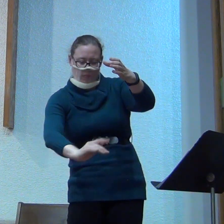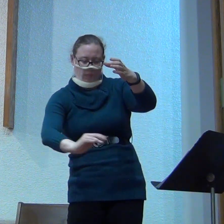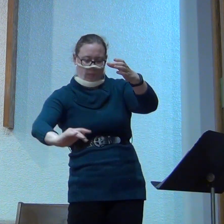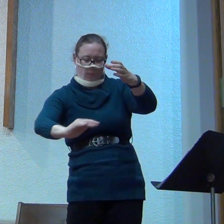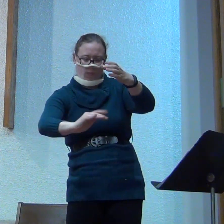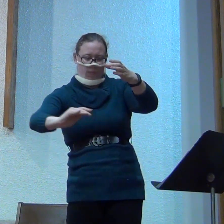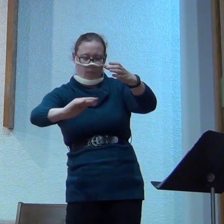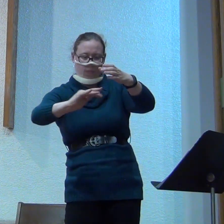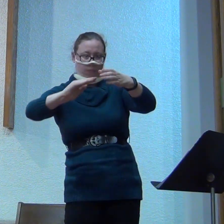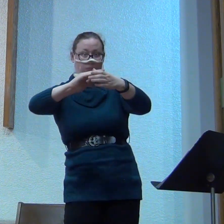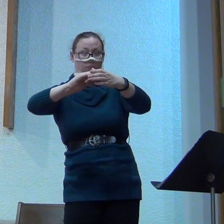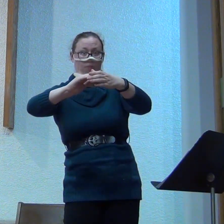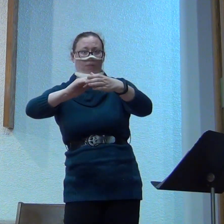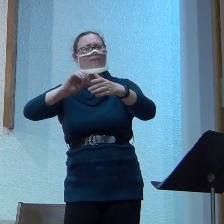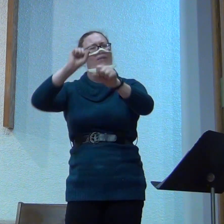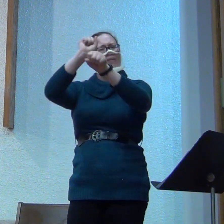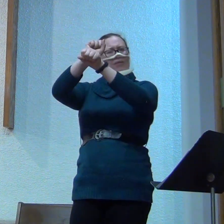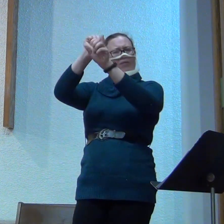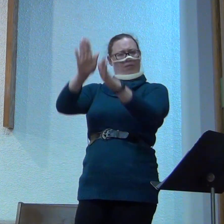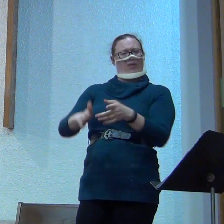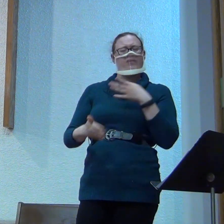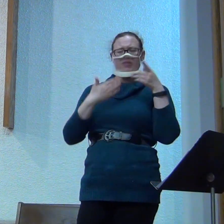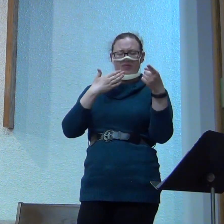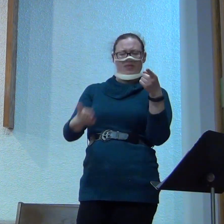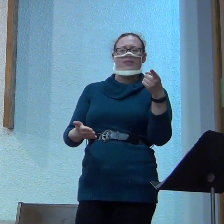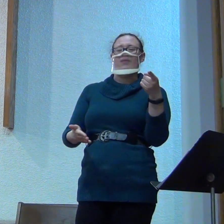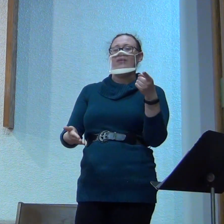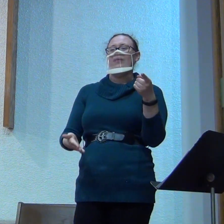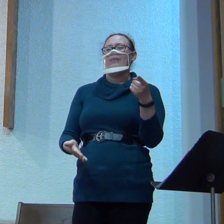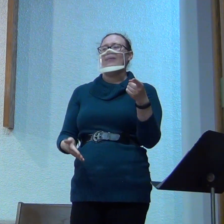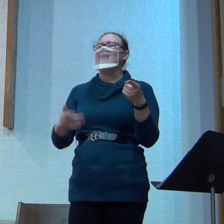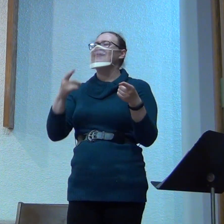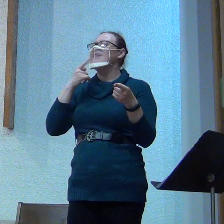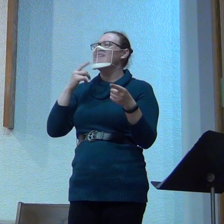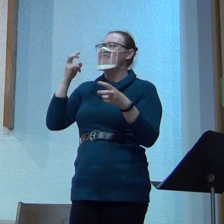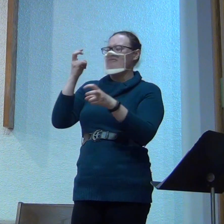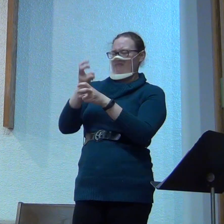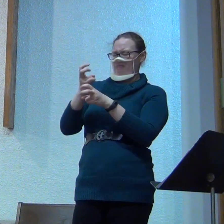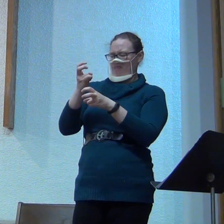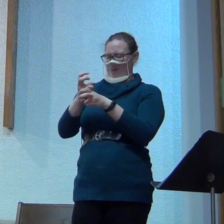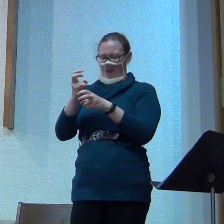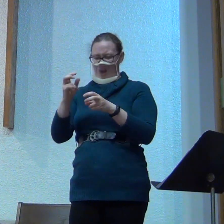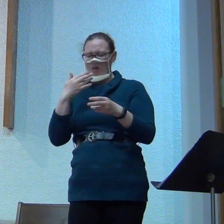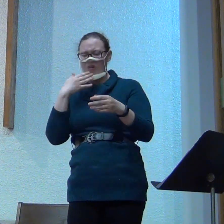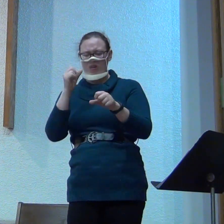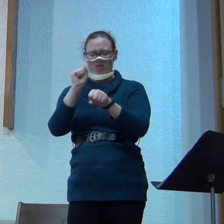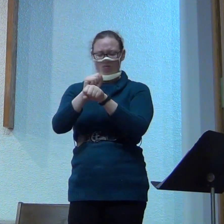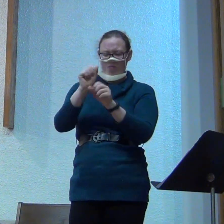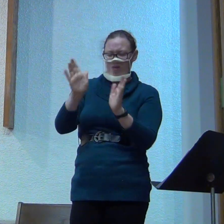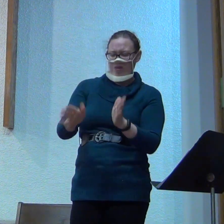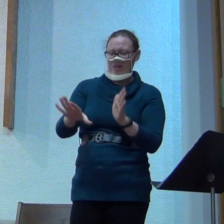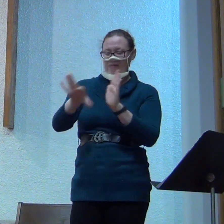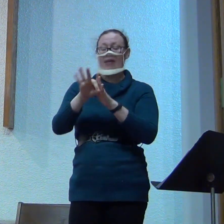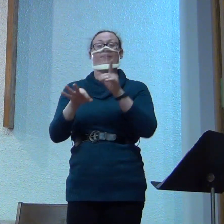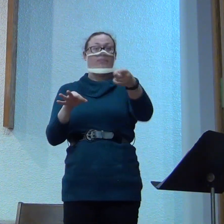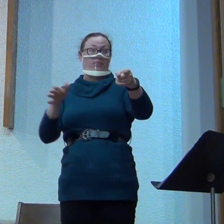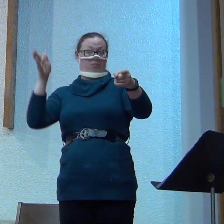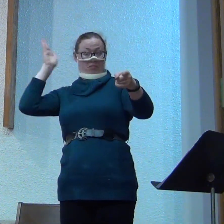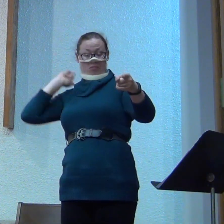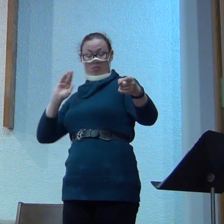These are very obedient people. You know, we say, oh, it's hard to find good help. They had good help